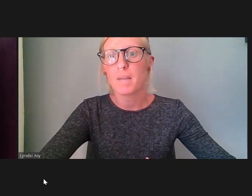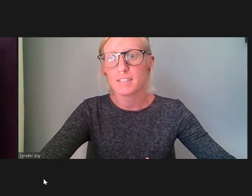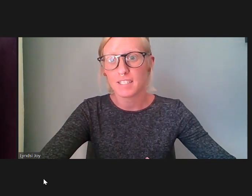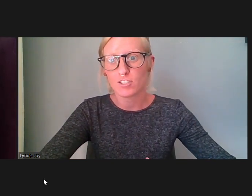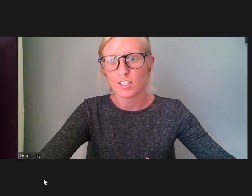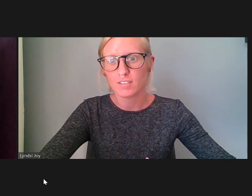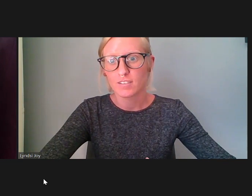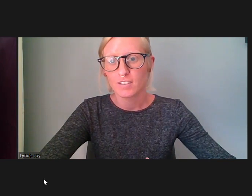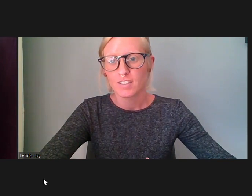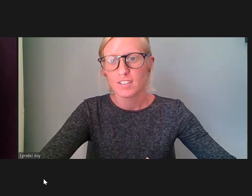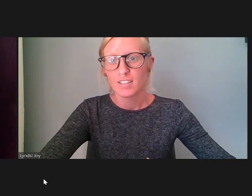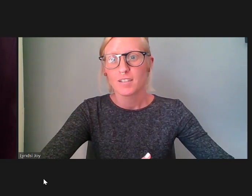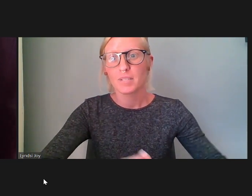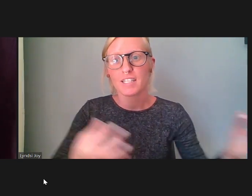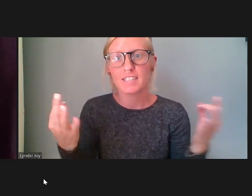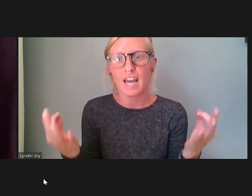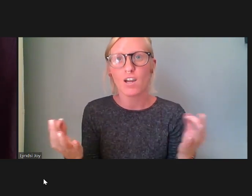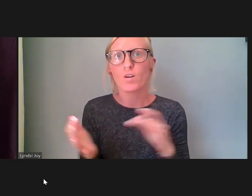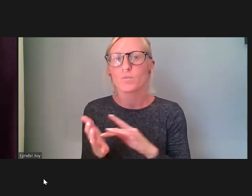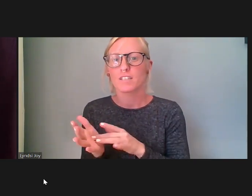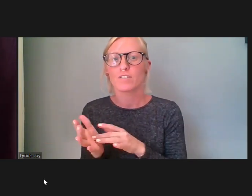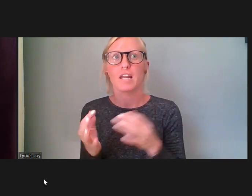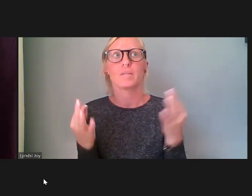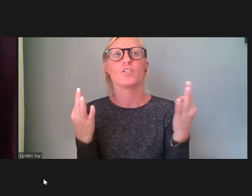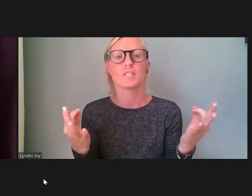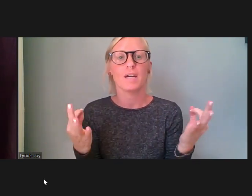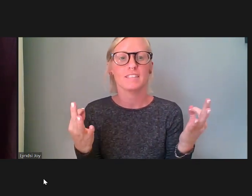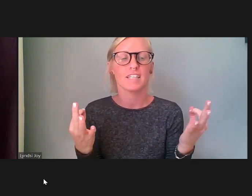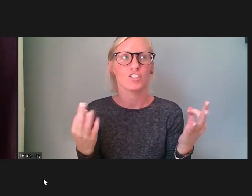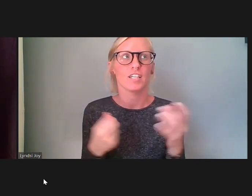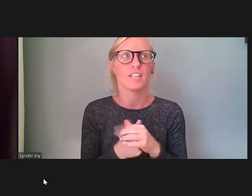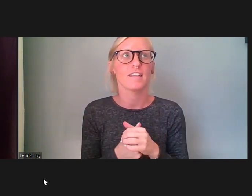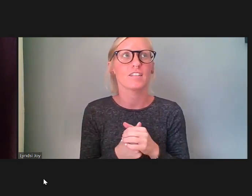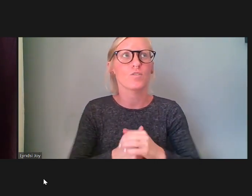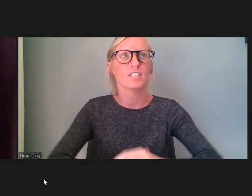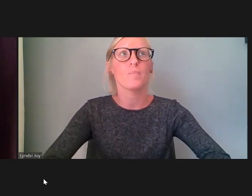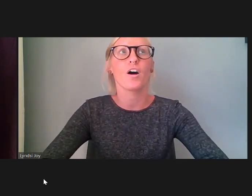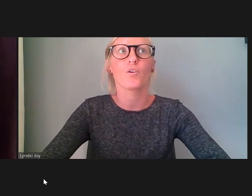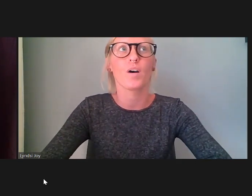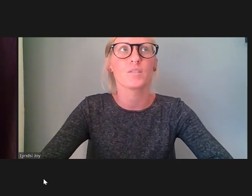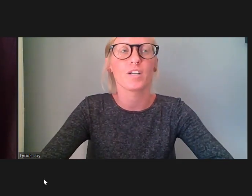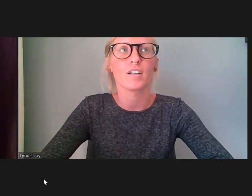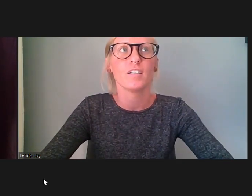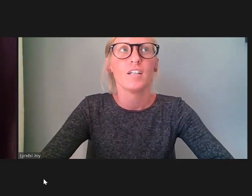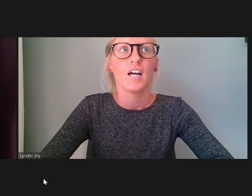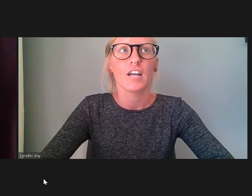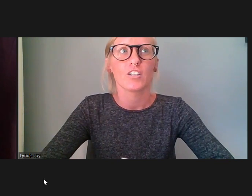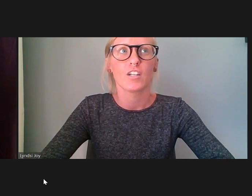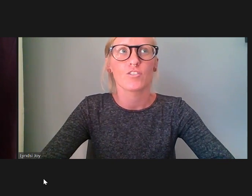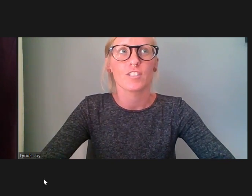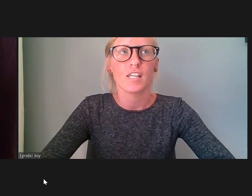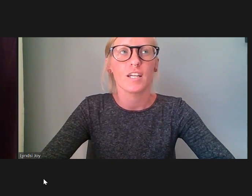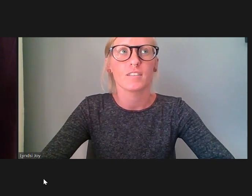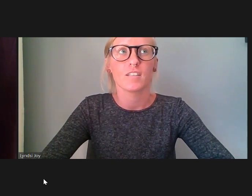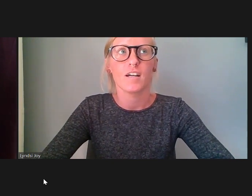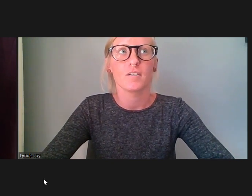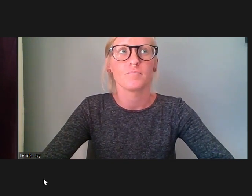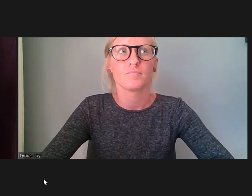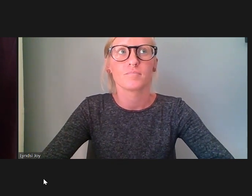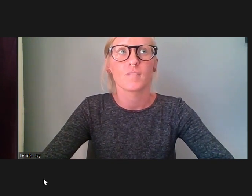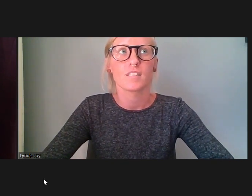medication and meditation. Because I always want to do that, and I'm like, no, it's meditation. And then there was a couple other ones where I couldn't